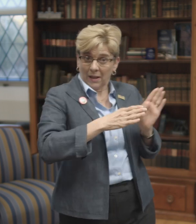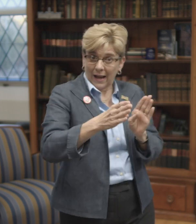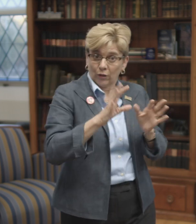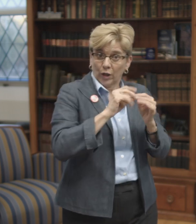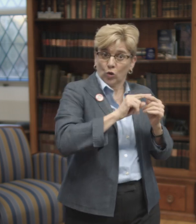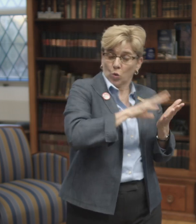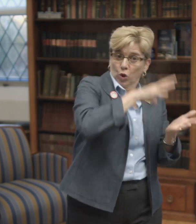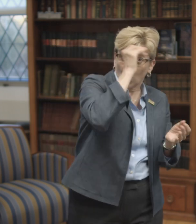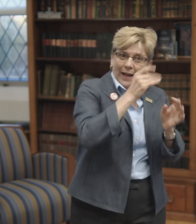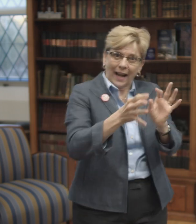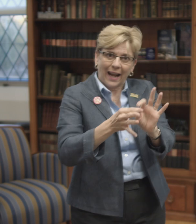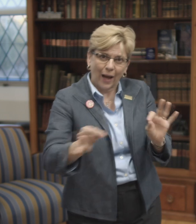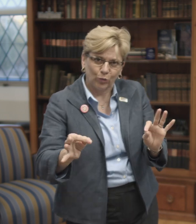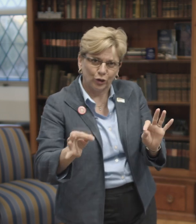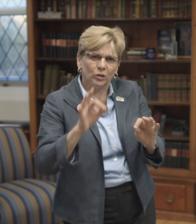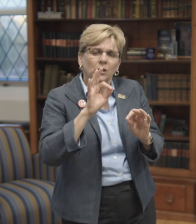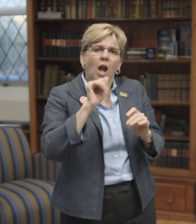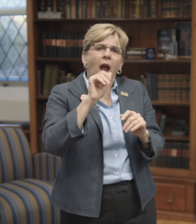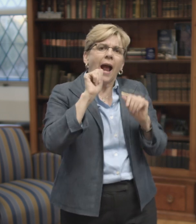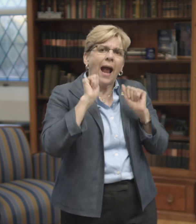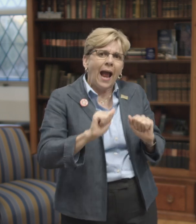There are two parts to that plan as it relates to learning and language.